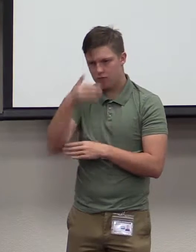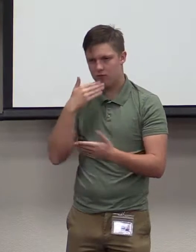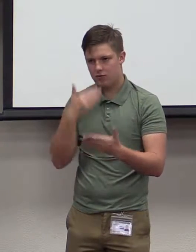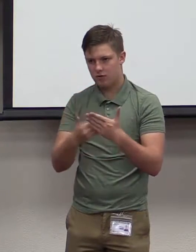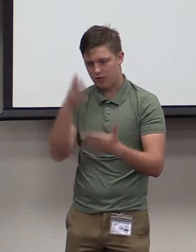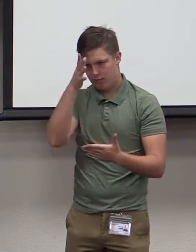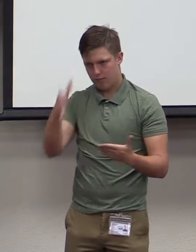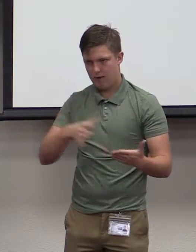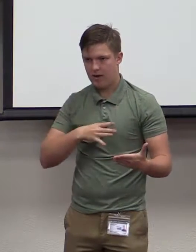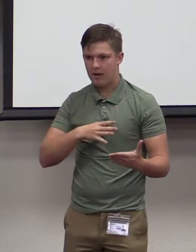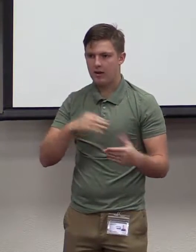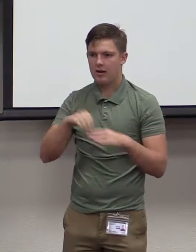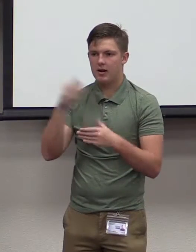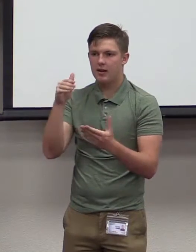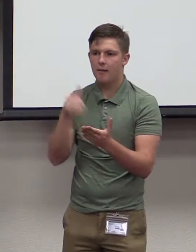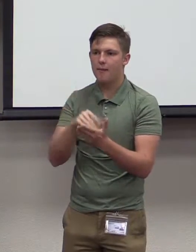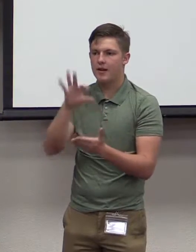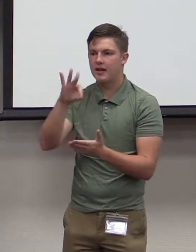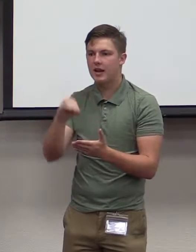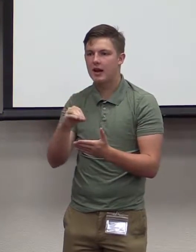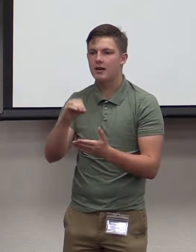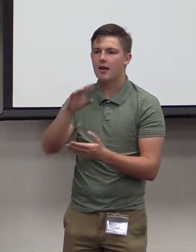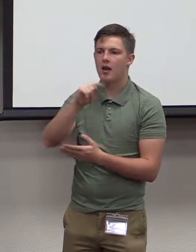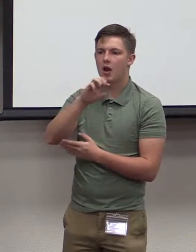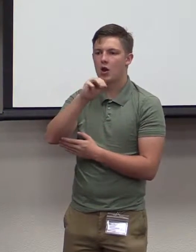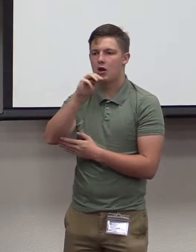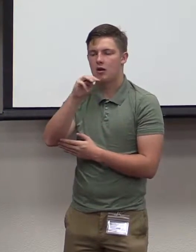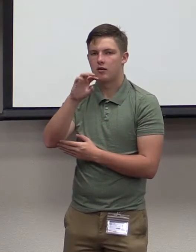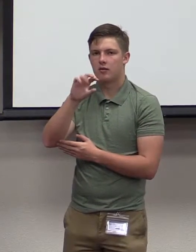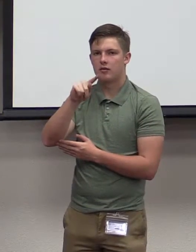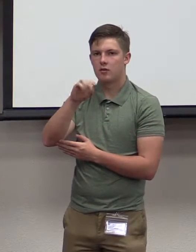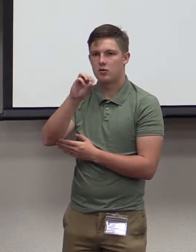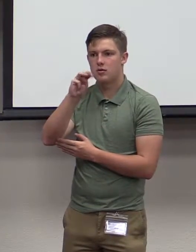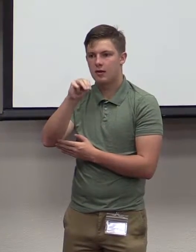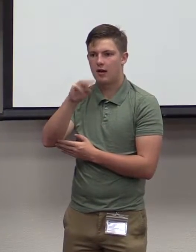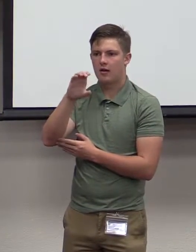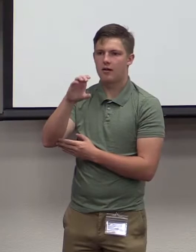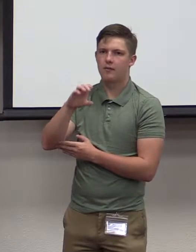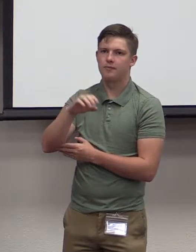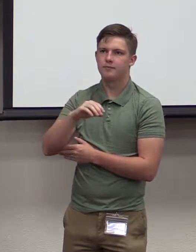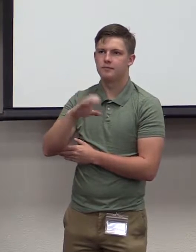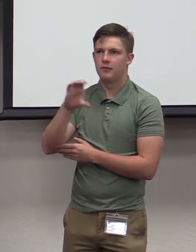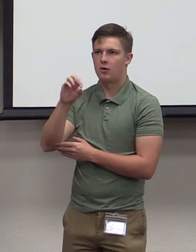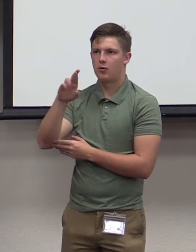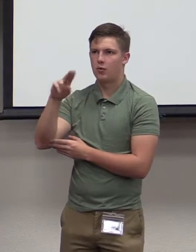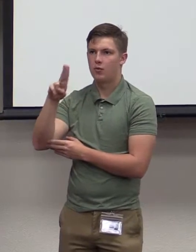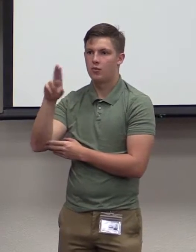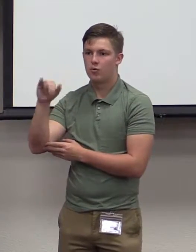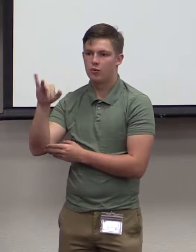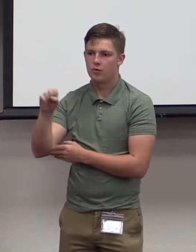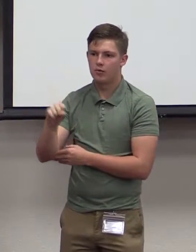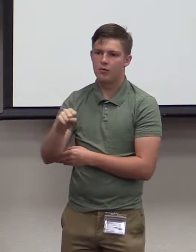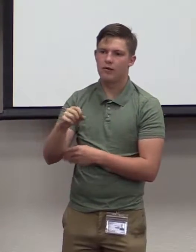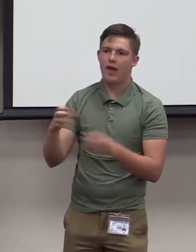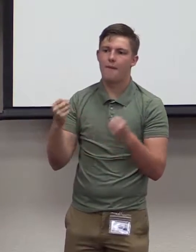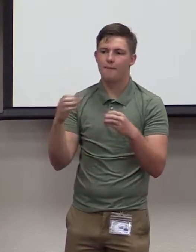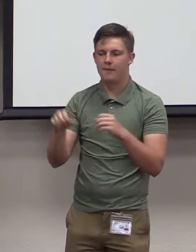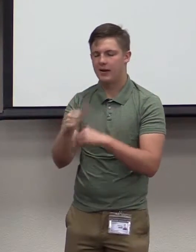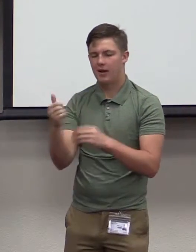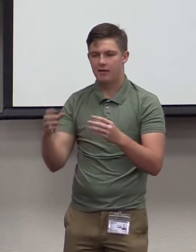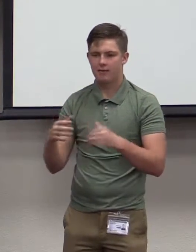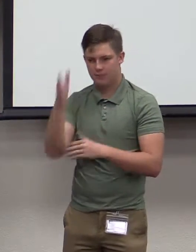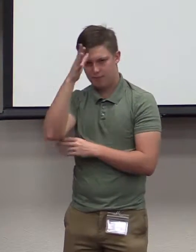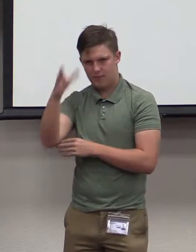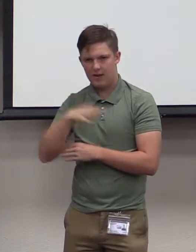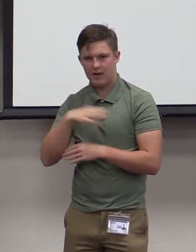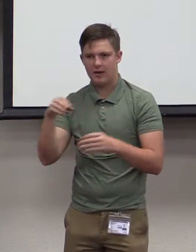the mid-'90s where Tom Cruise and Kevin Bacon and Jack Nicholson, and they're all military people. And in that process,